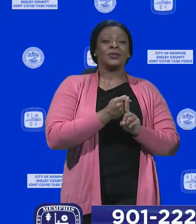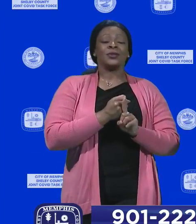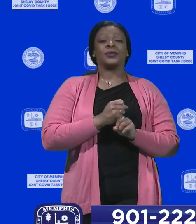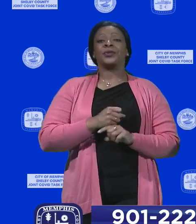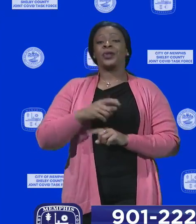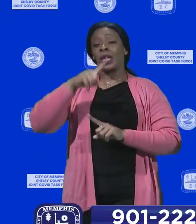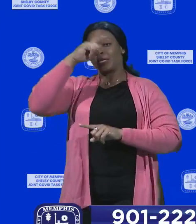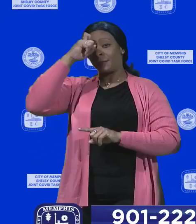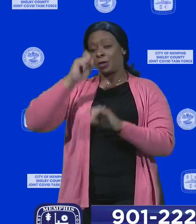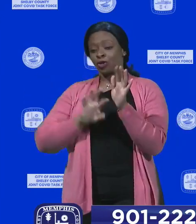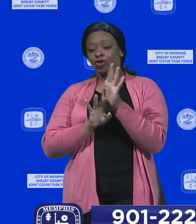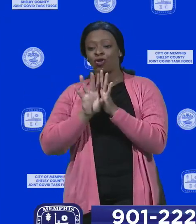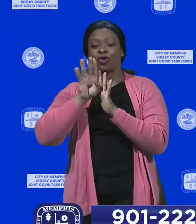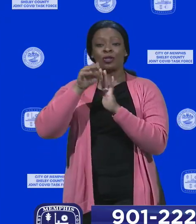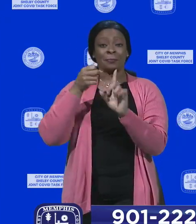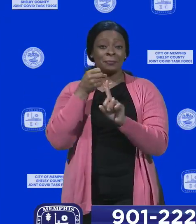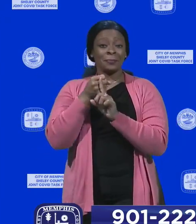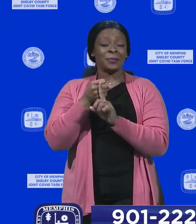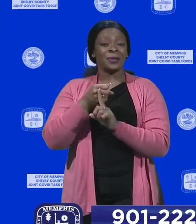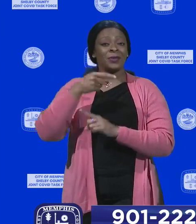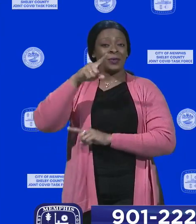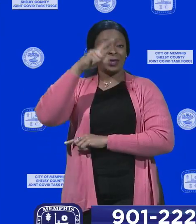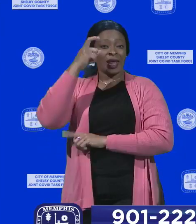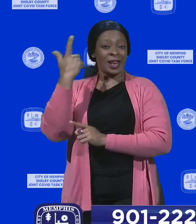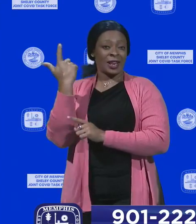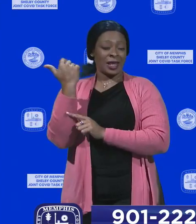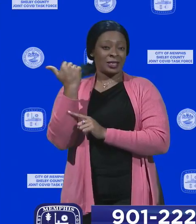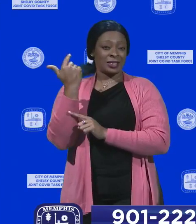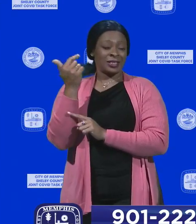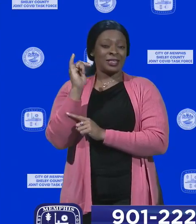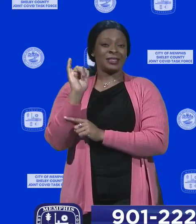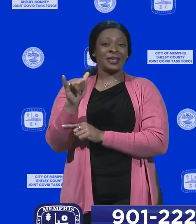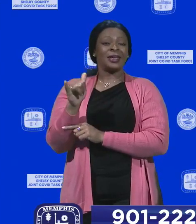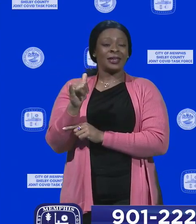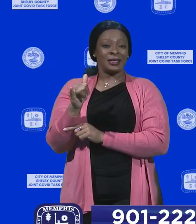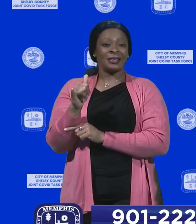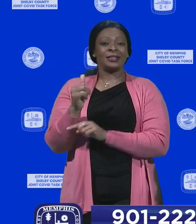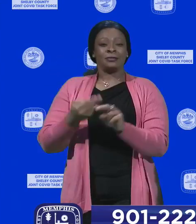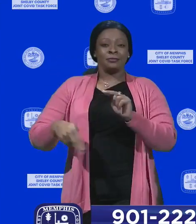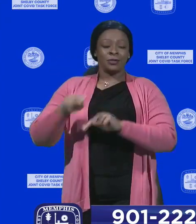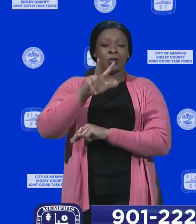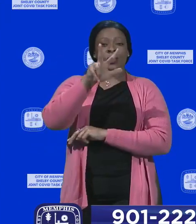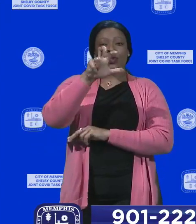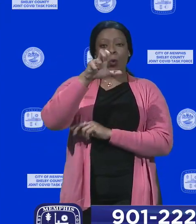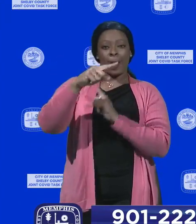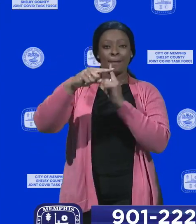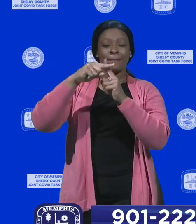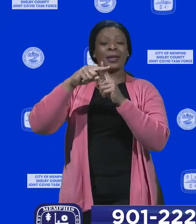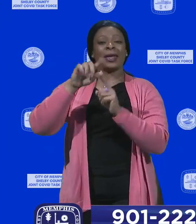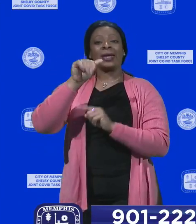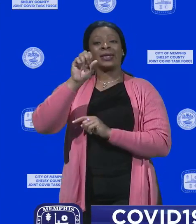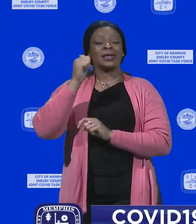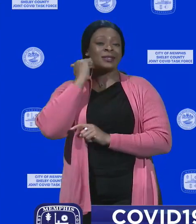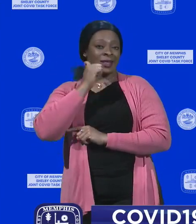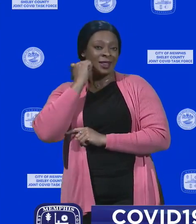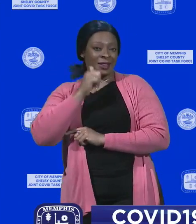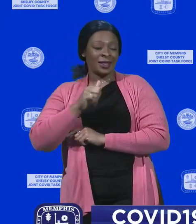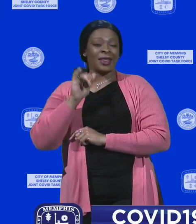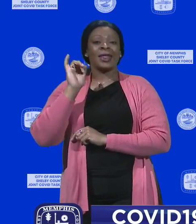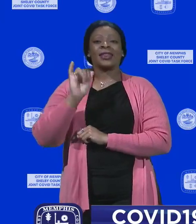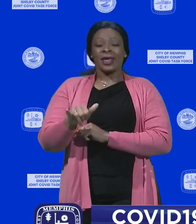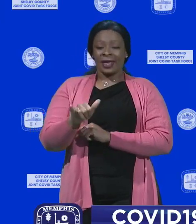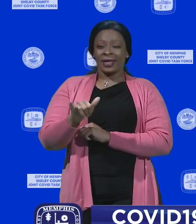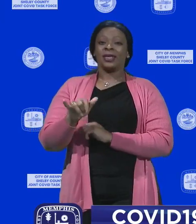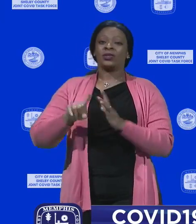had a summer surge last year that brought us up to 300 plus cases a day, and that was